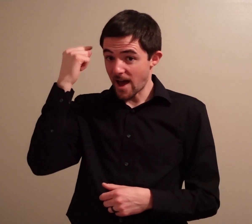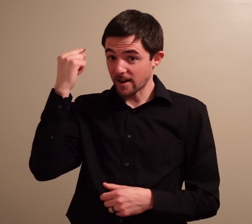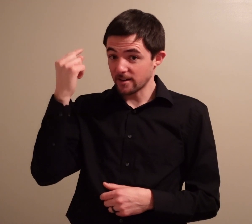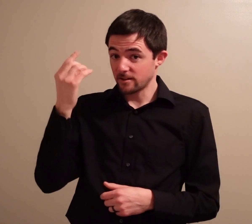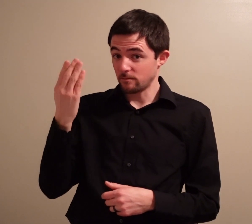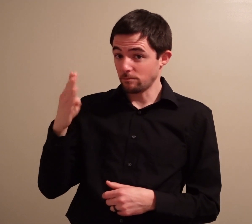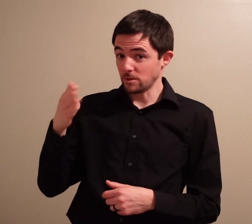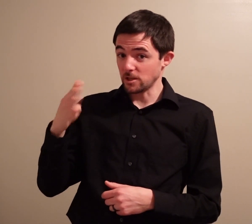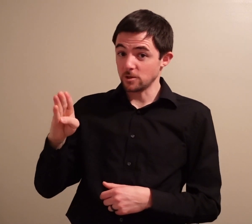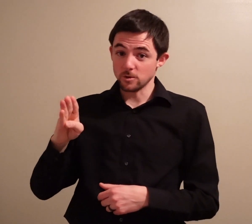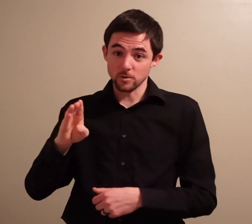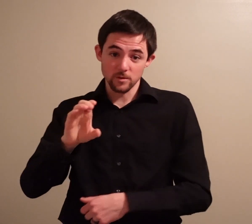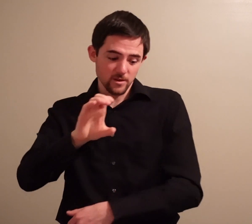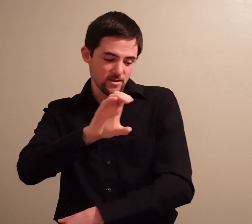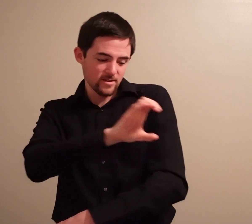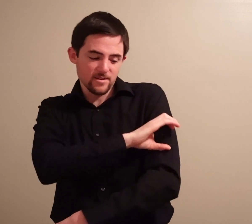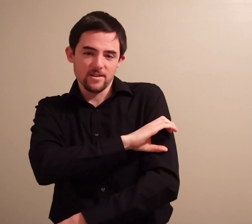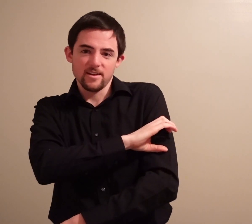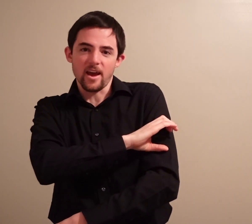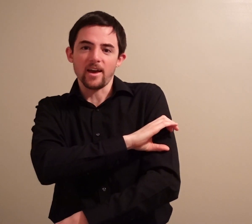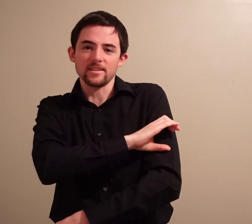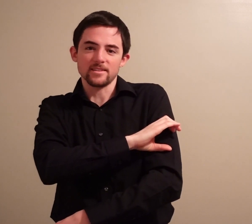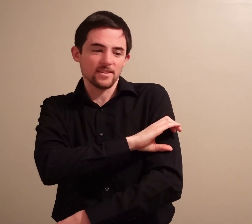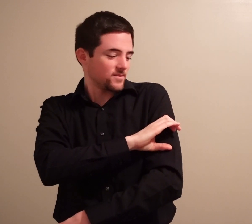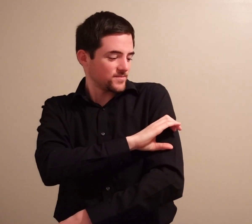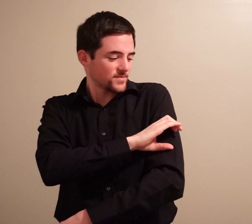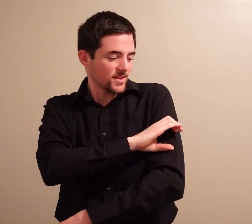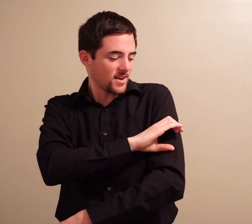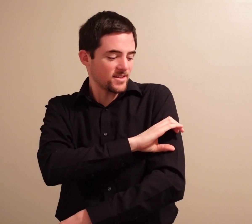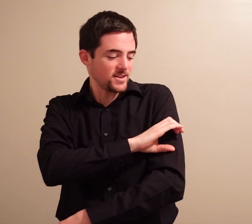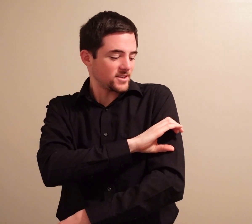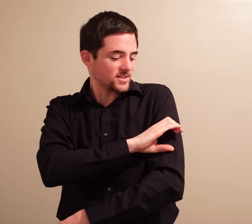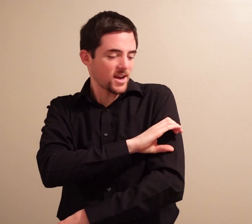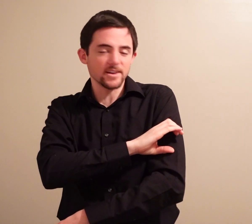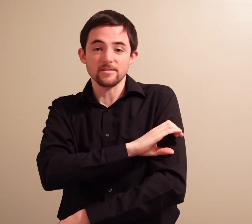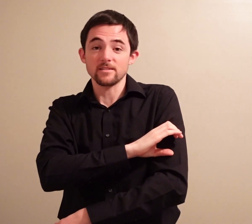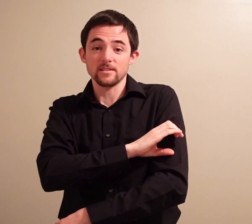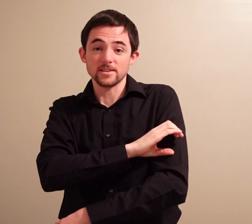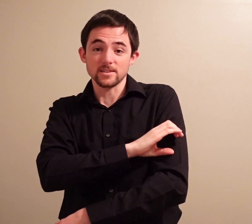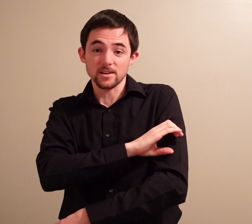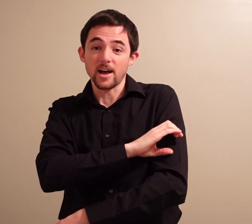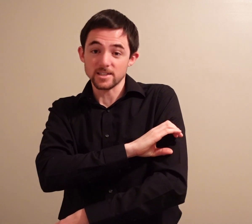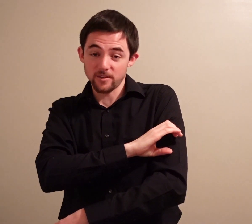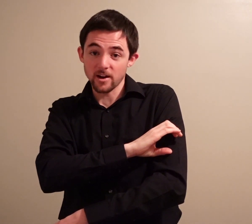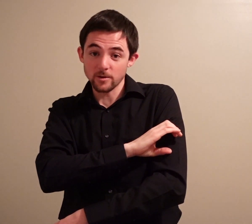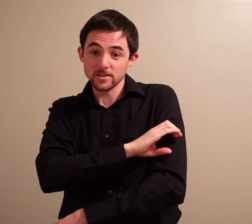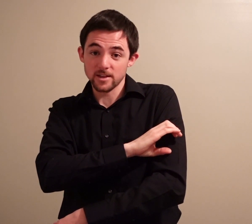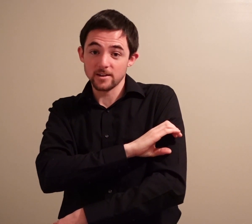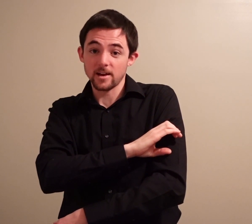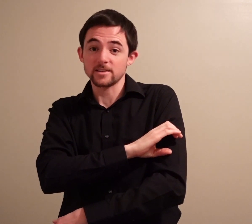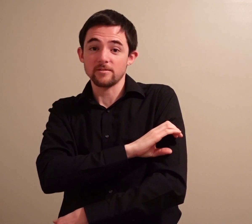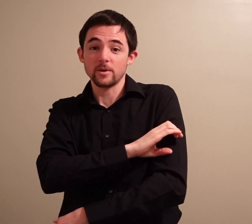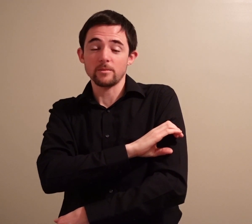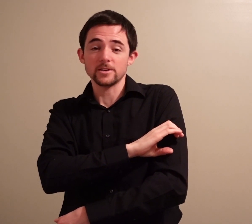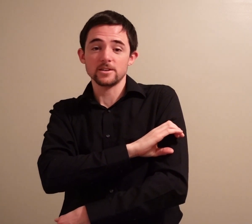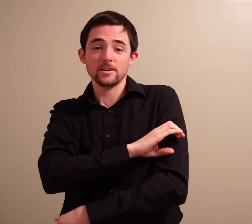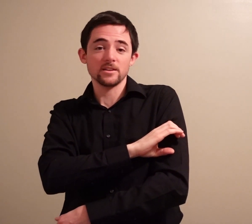black, blue, and they just kind of, this is a classifier once again, as I've been mentioning in this